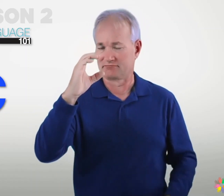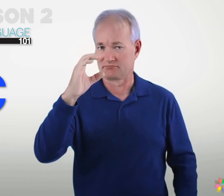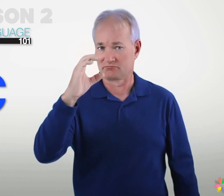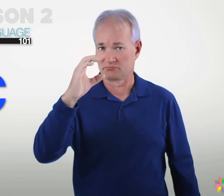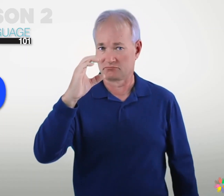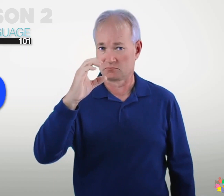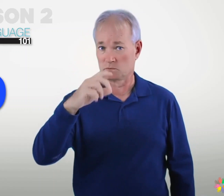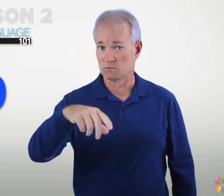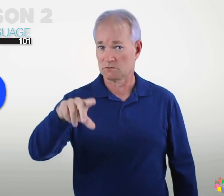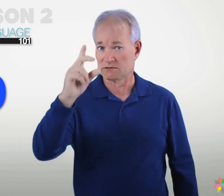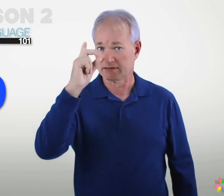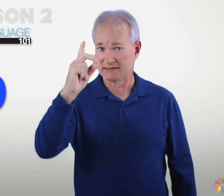C.